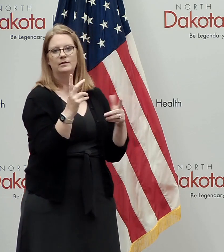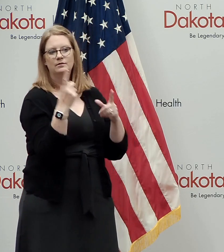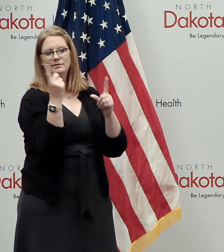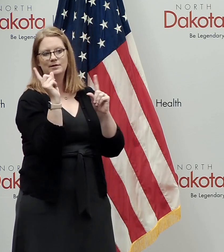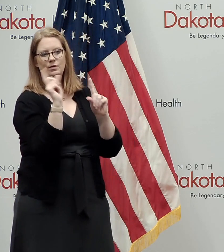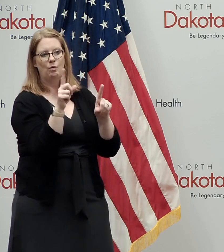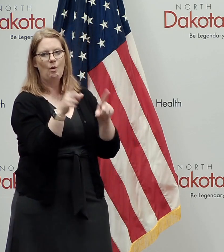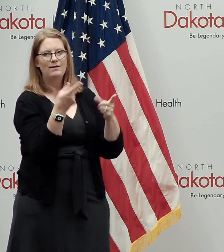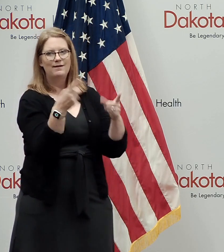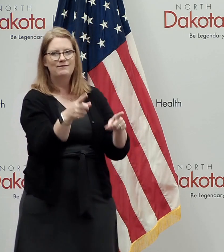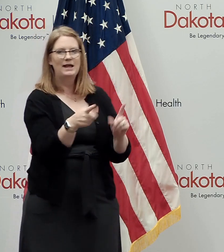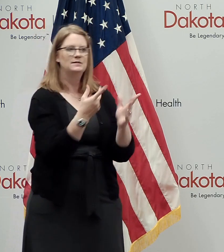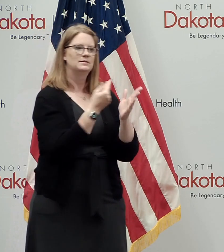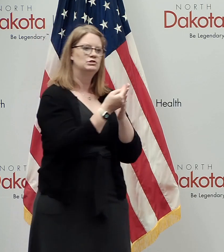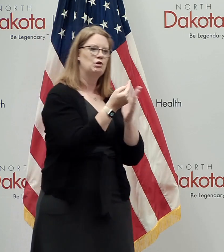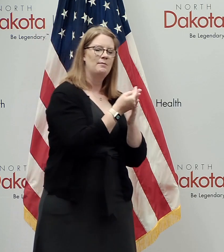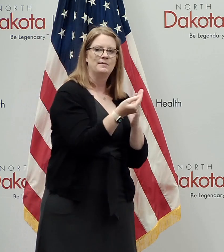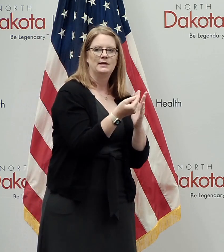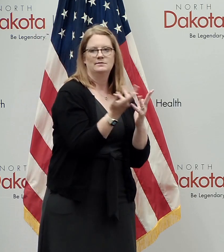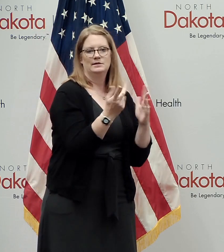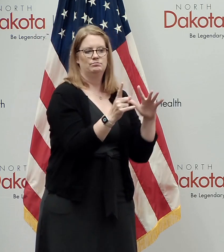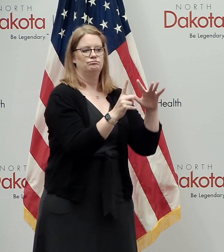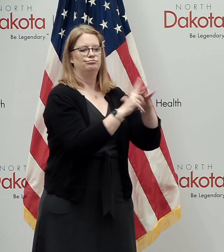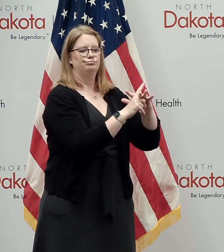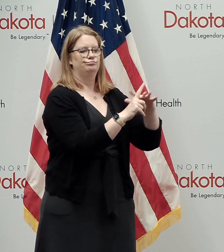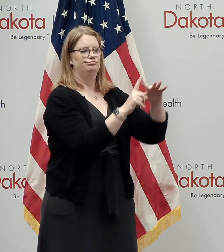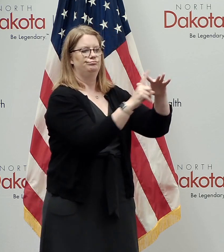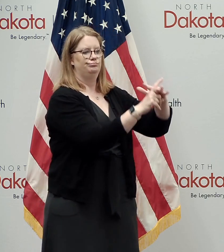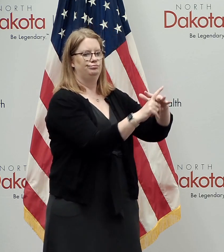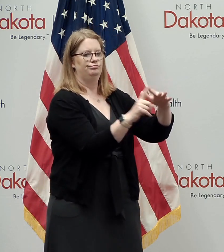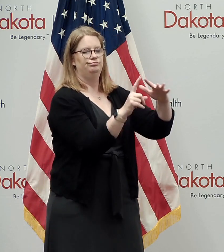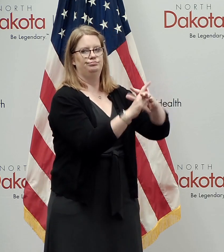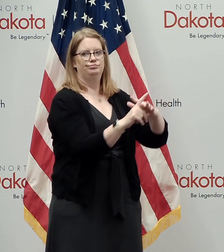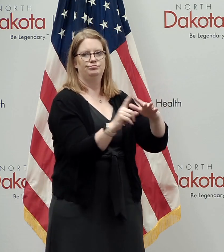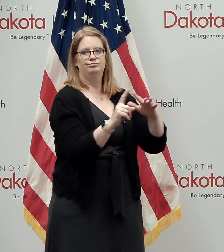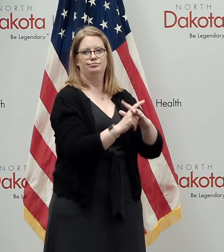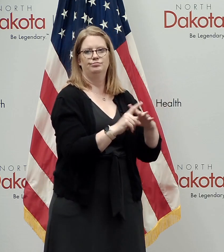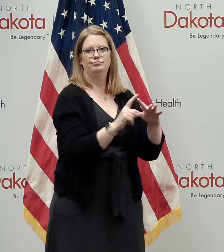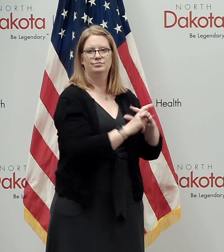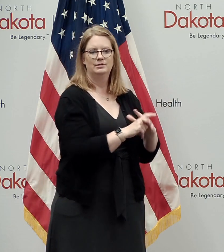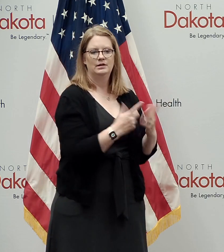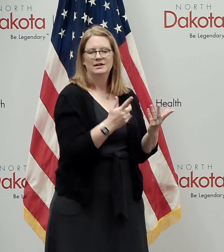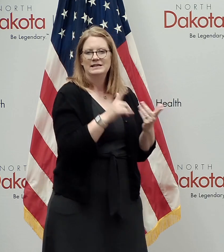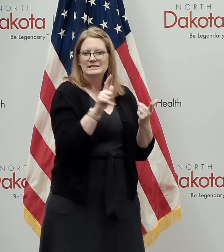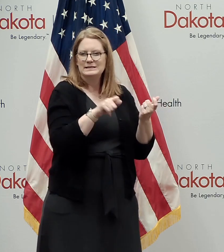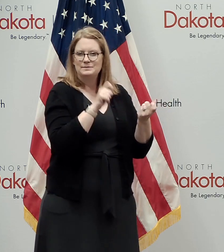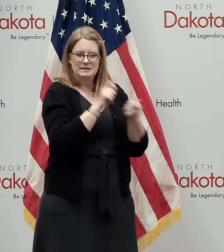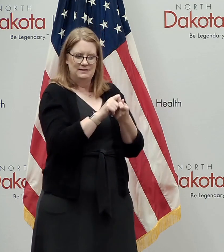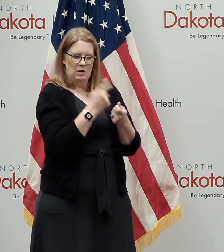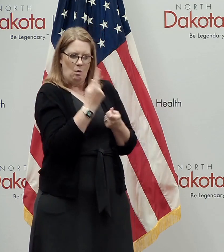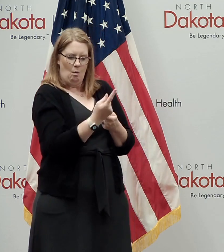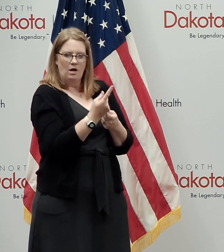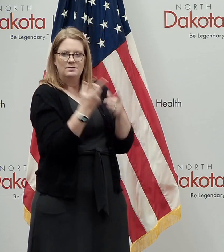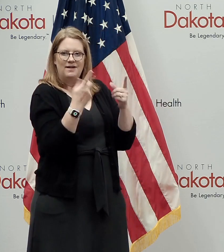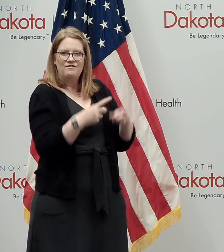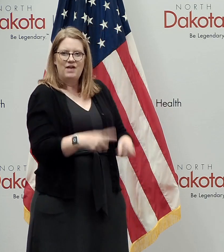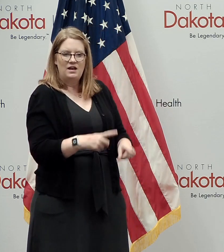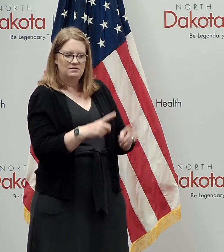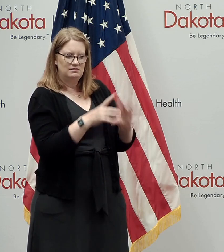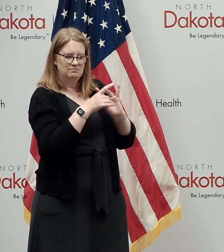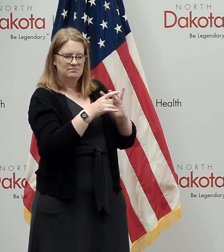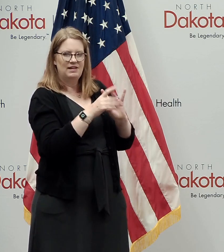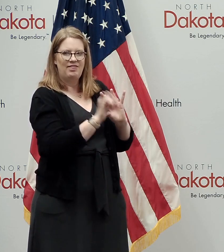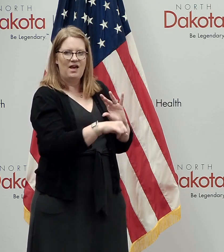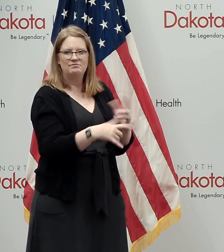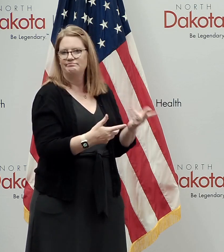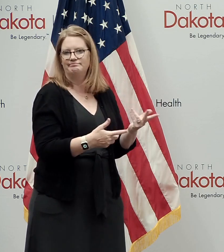events, people going shopping. It's kind of popping up, here ones and twosies. There's no particular large event that we can point to for Stark County at